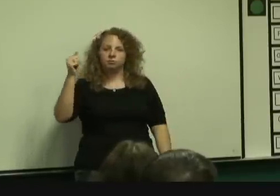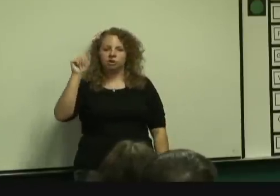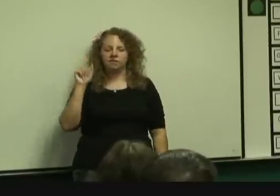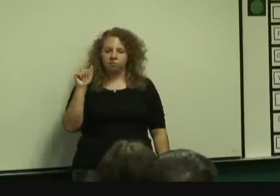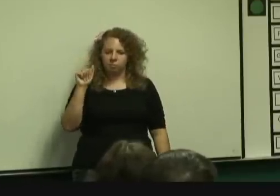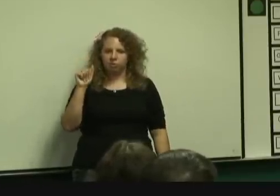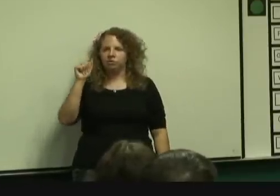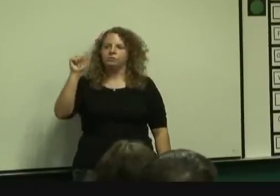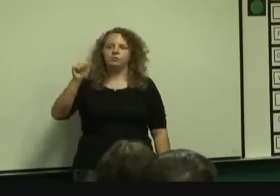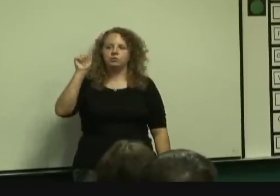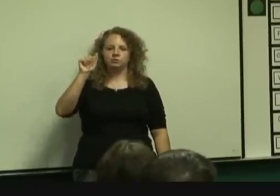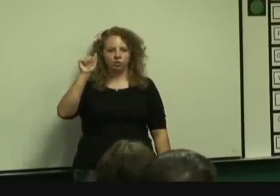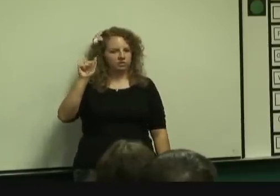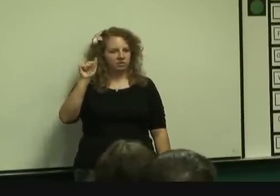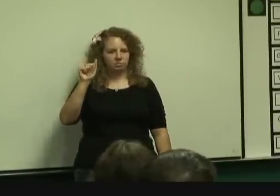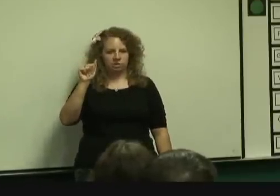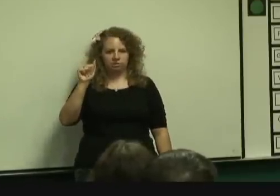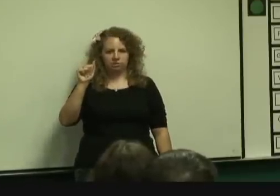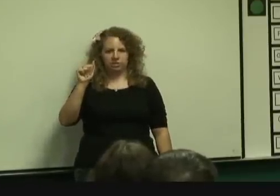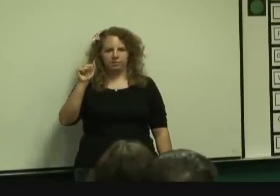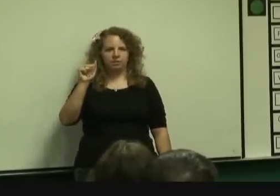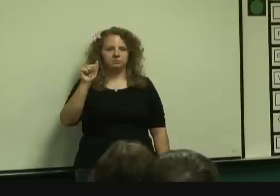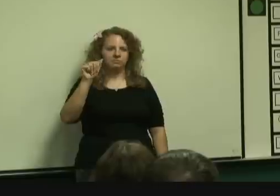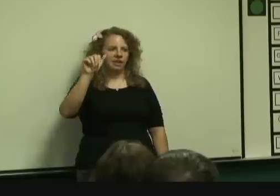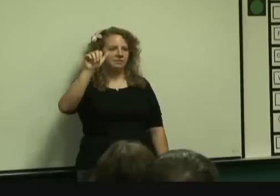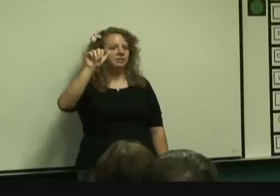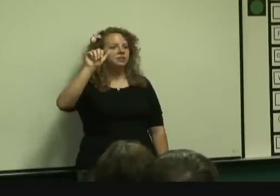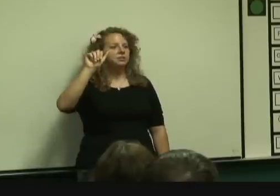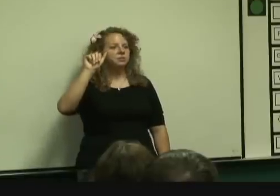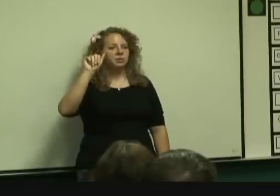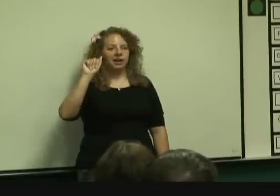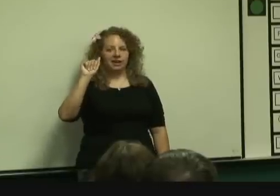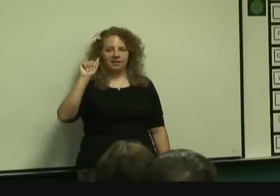more comfortable with just focusing on one, you can do it that way too. Okay? So A,